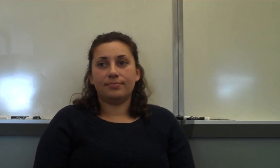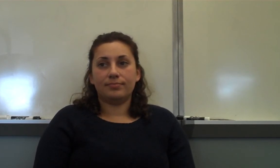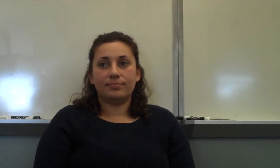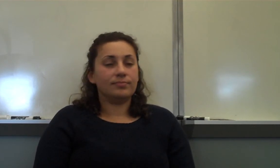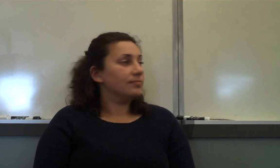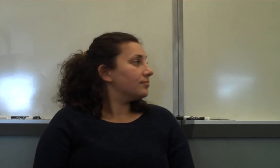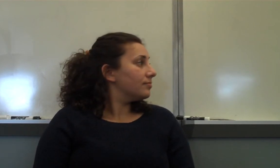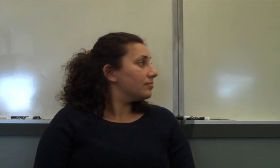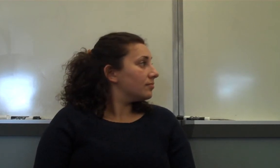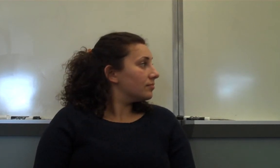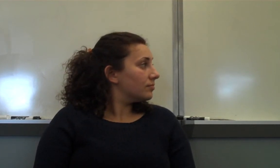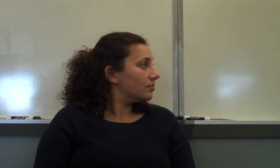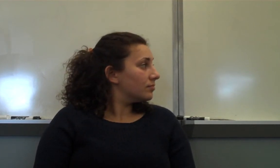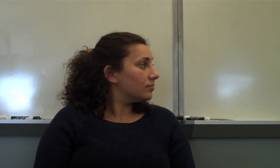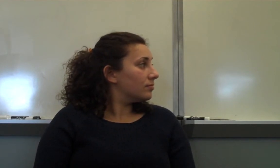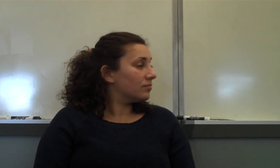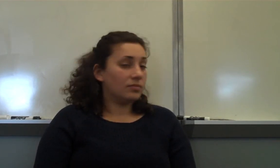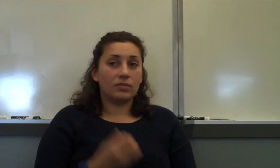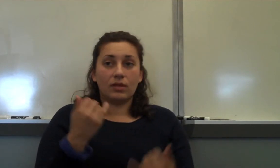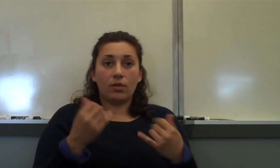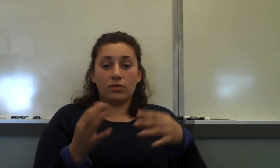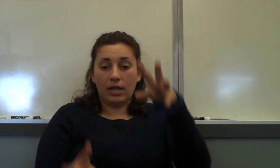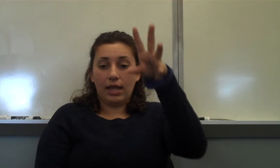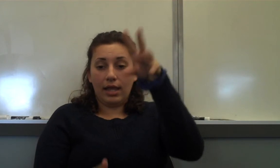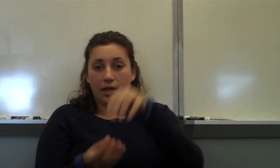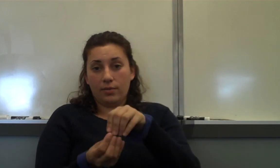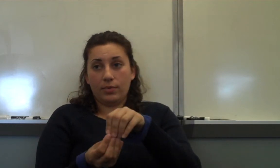So now, adding all these things up.